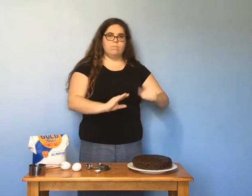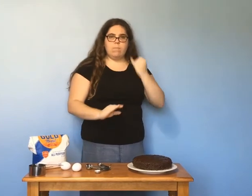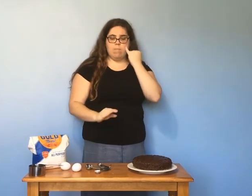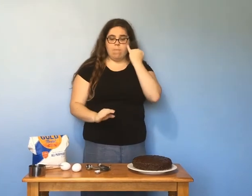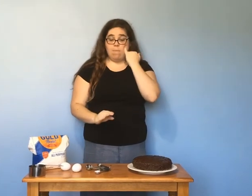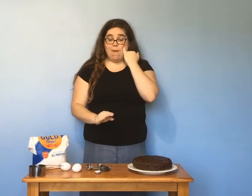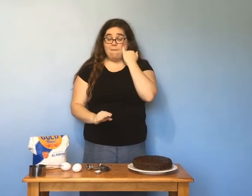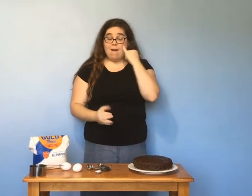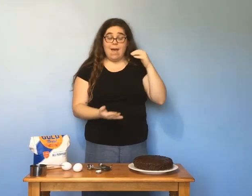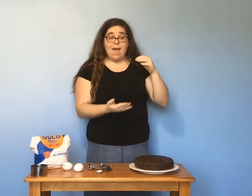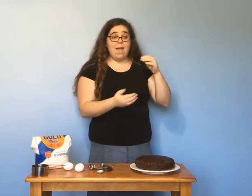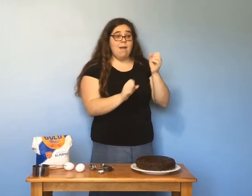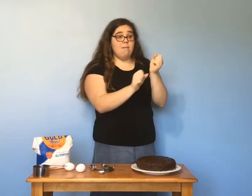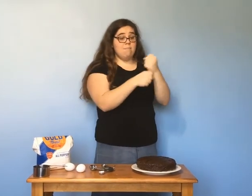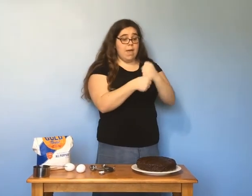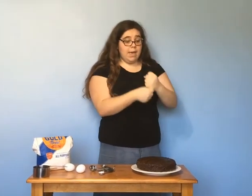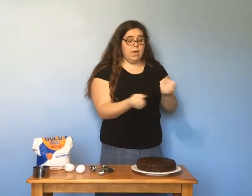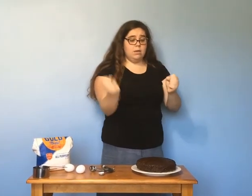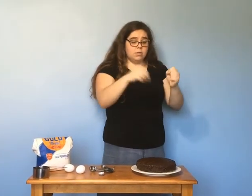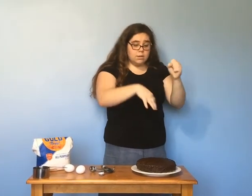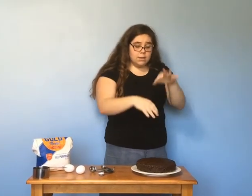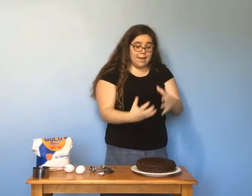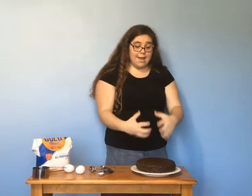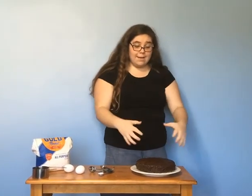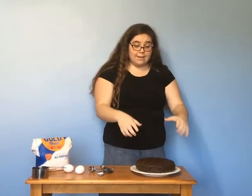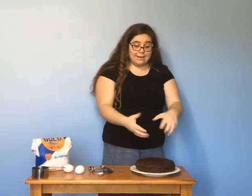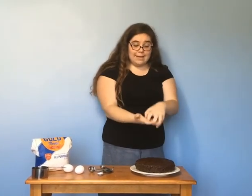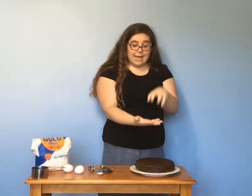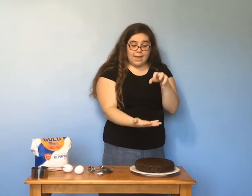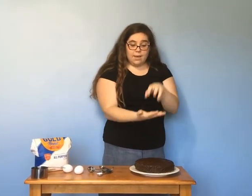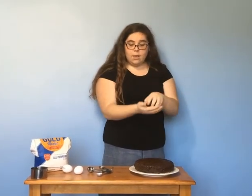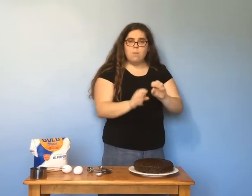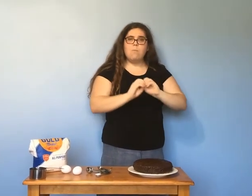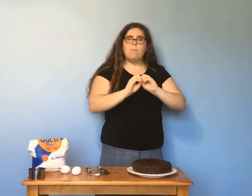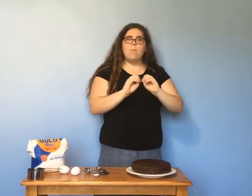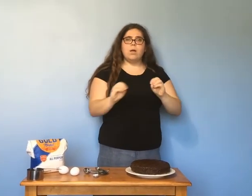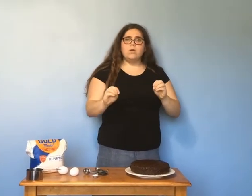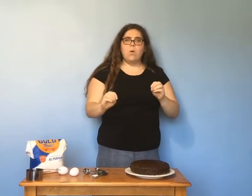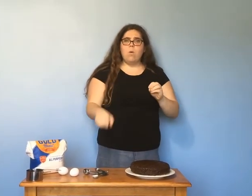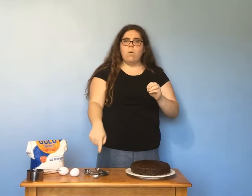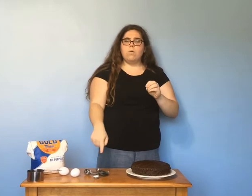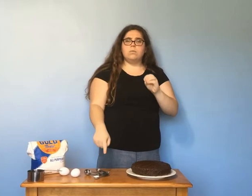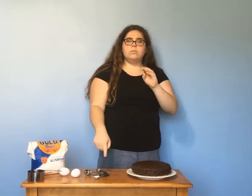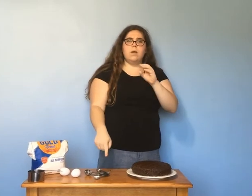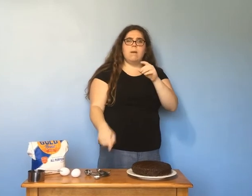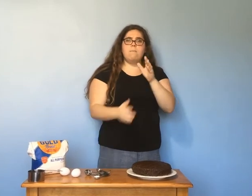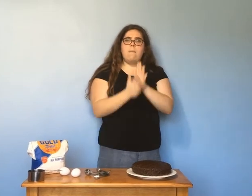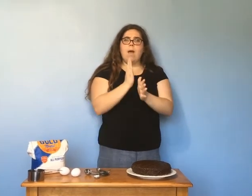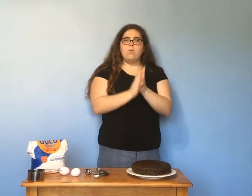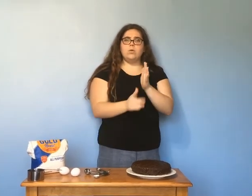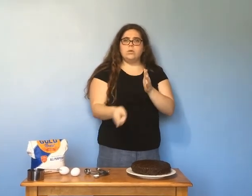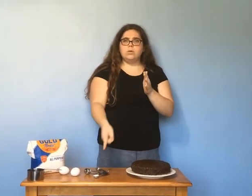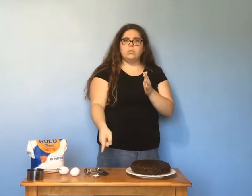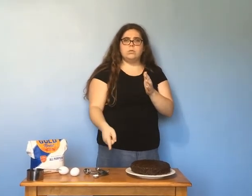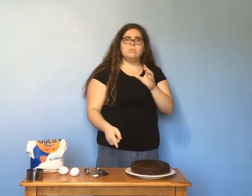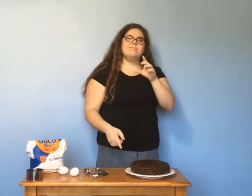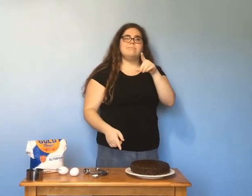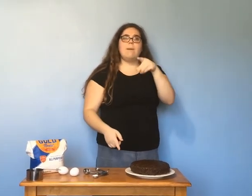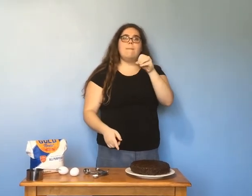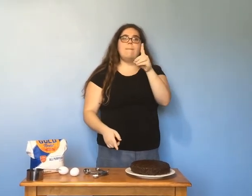And what it does is it makes the cake rise. It adds that fluff. If we don't add this baking powder,